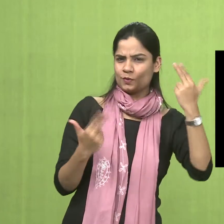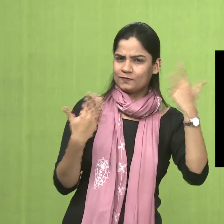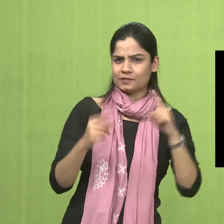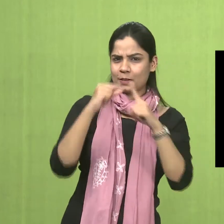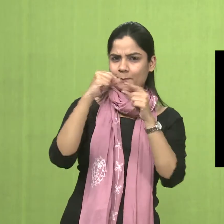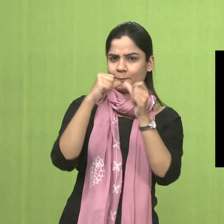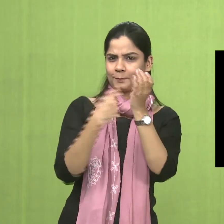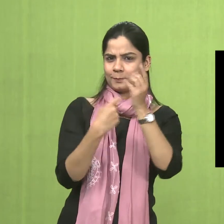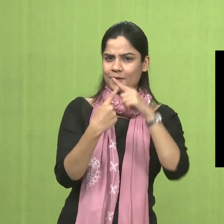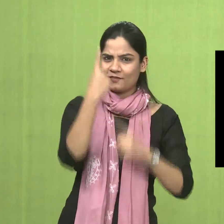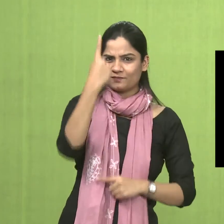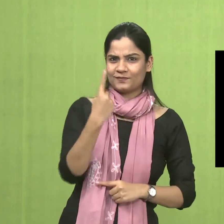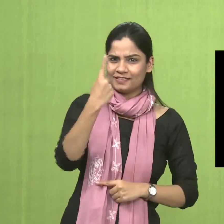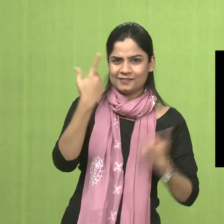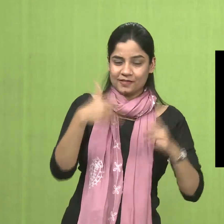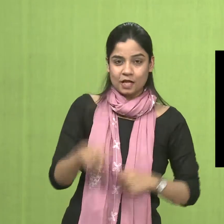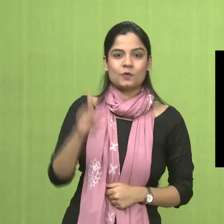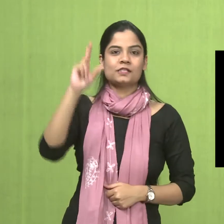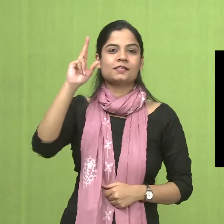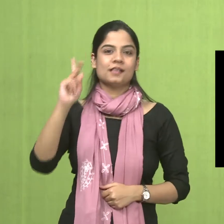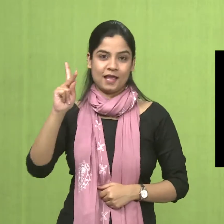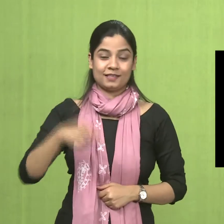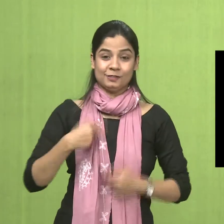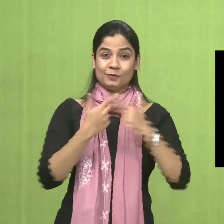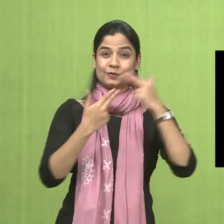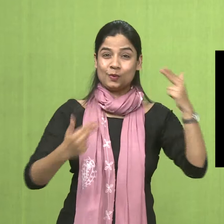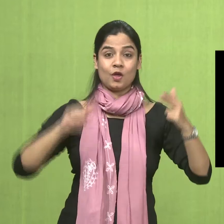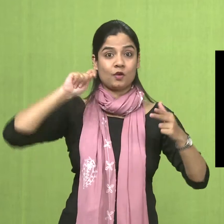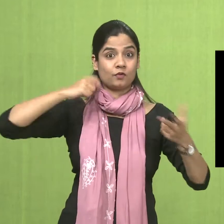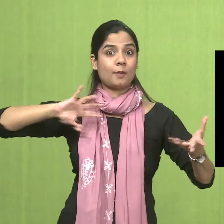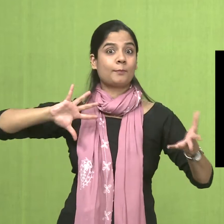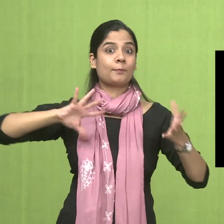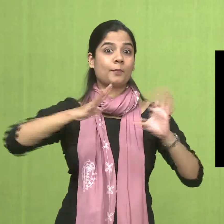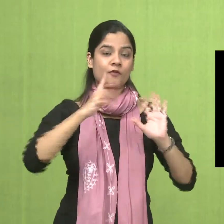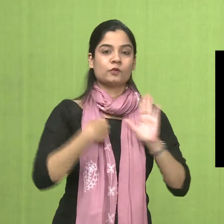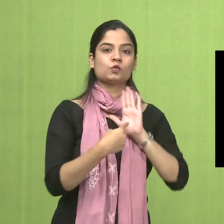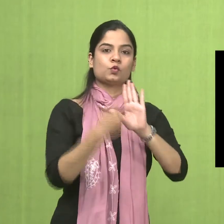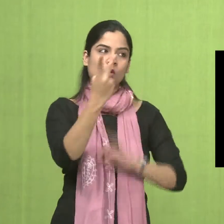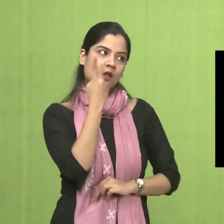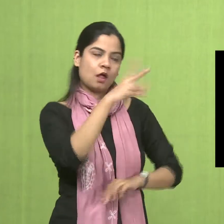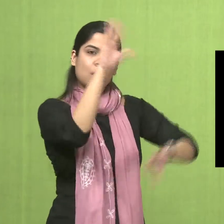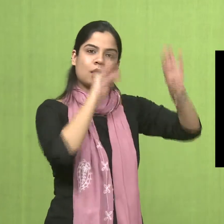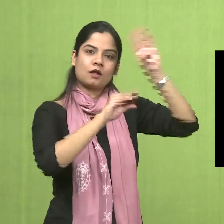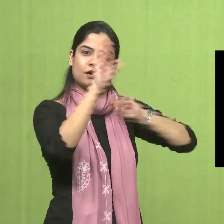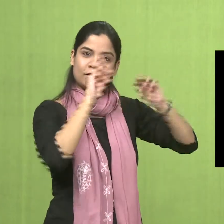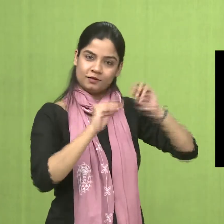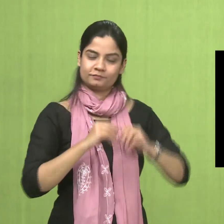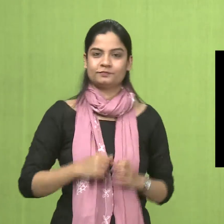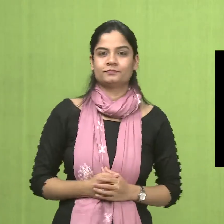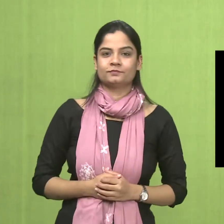We are done with part 1 of the lesson. Now this is part 2. It's in the form of video series. You can learn from